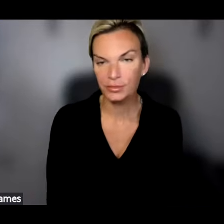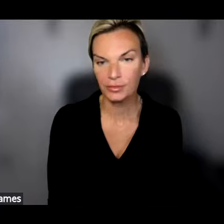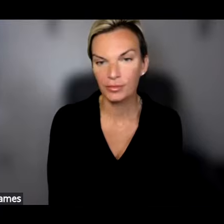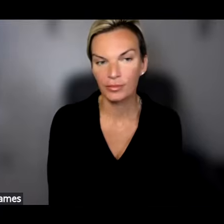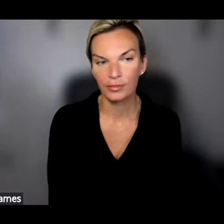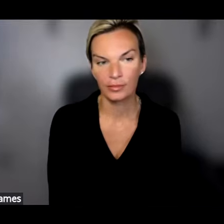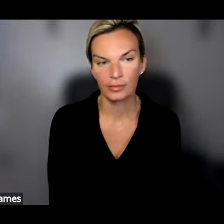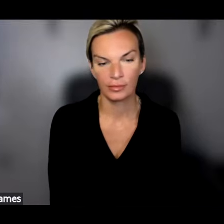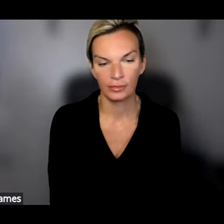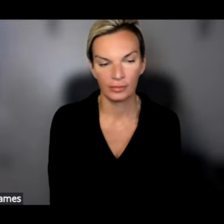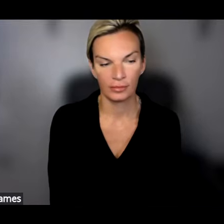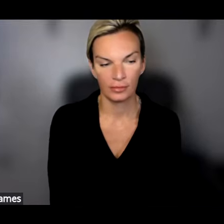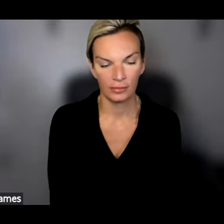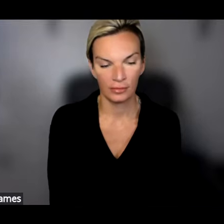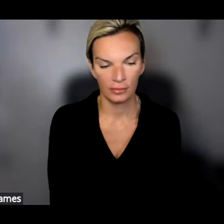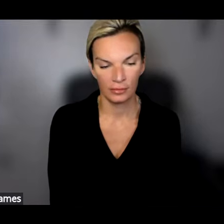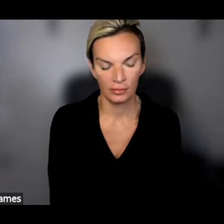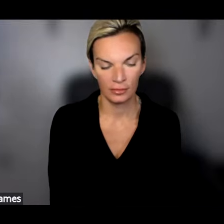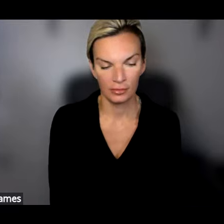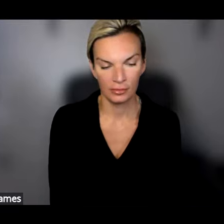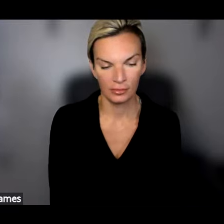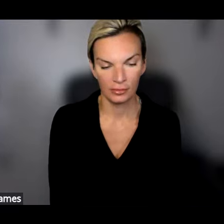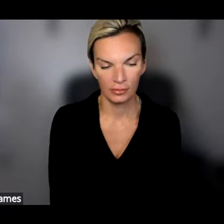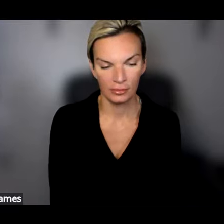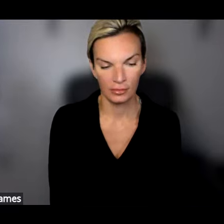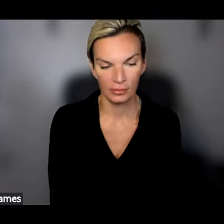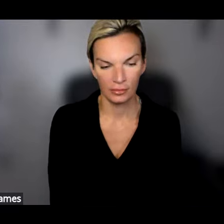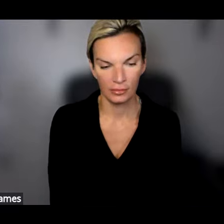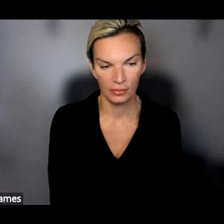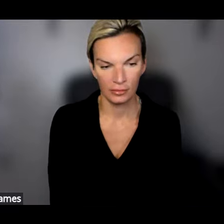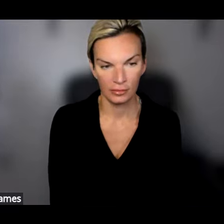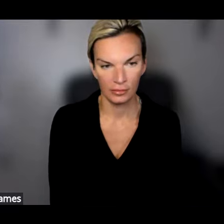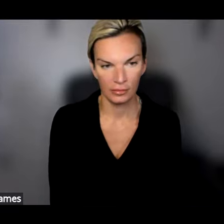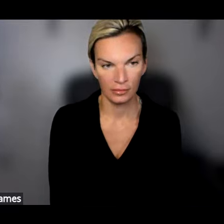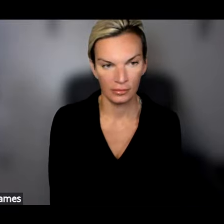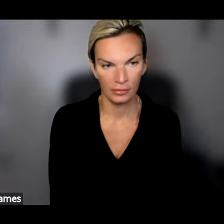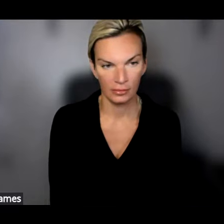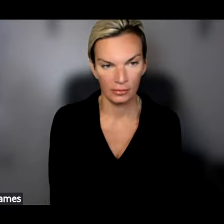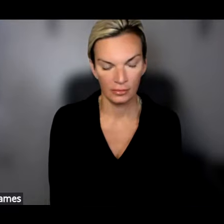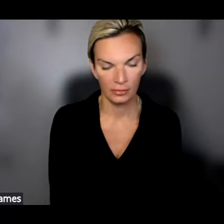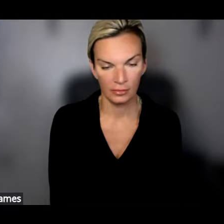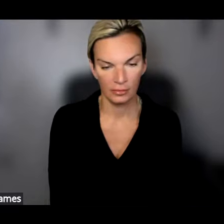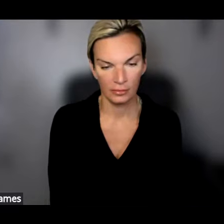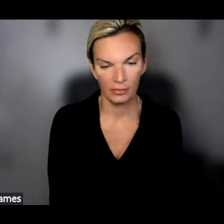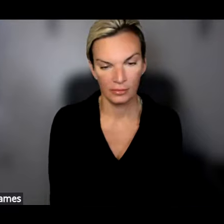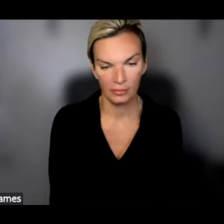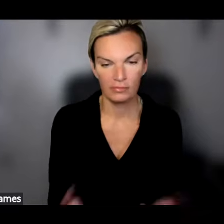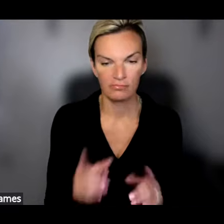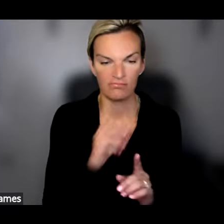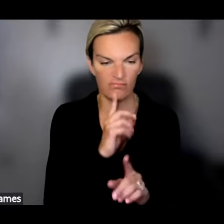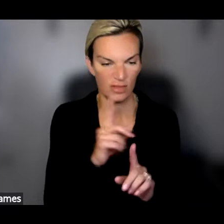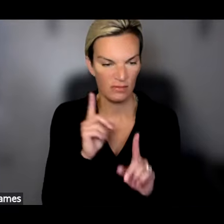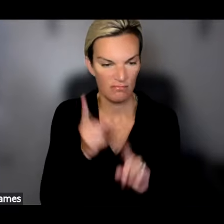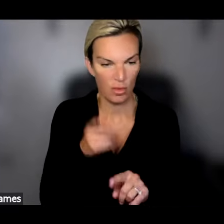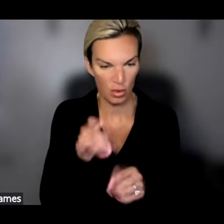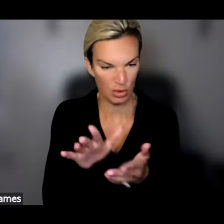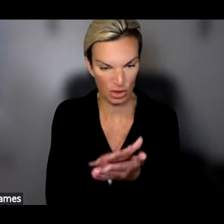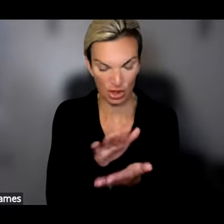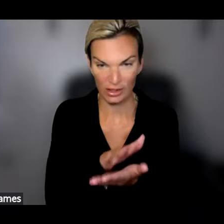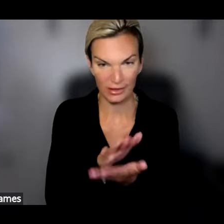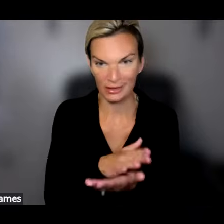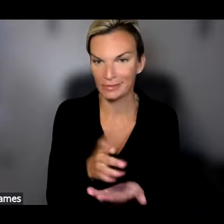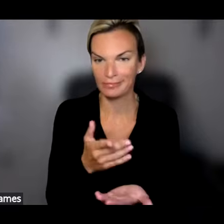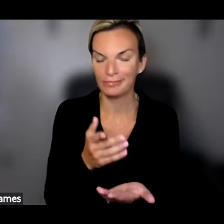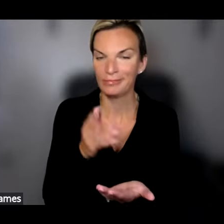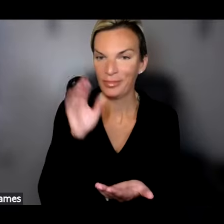the sheets that we've talked about in question here, that makes no difference in the staff report outcome. No, I mean,